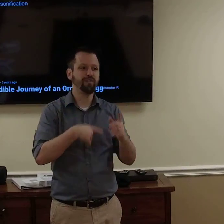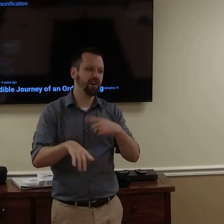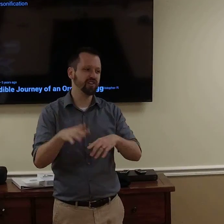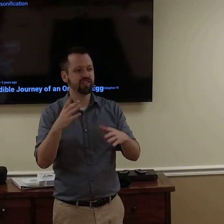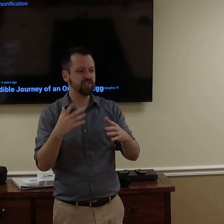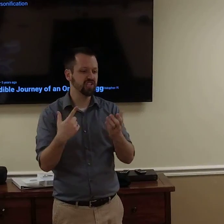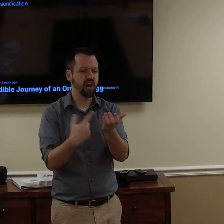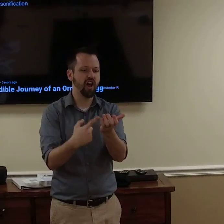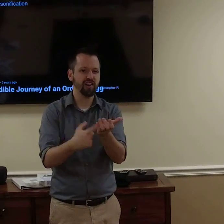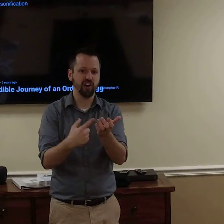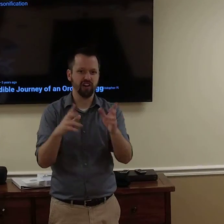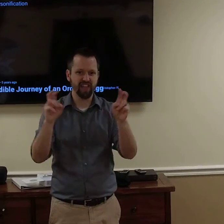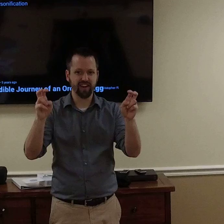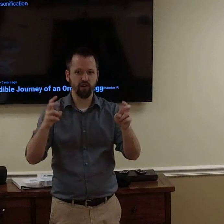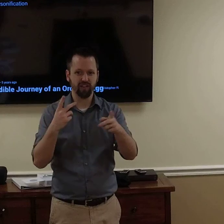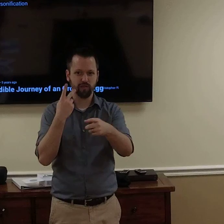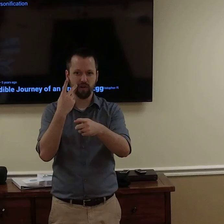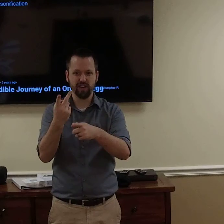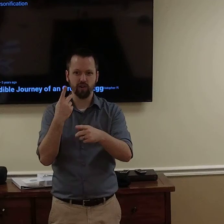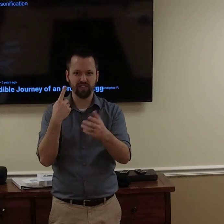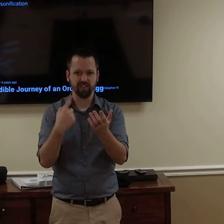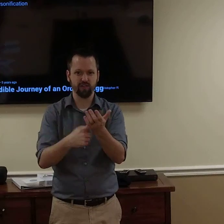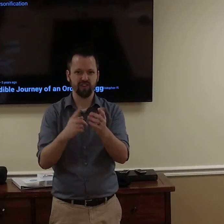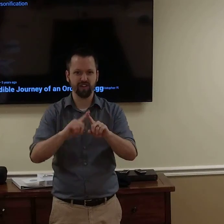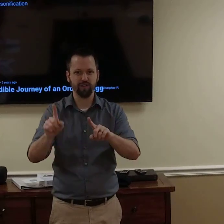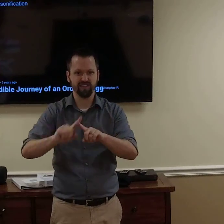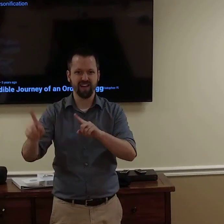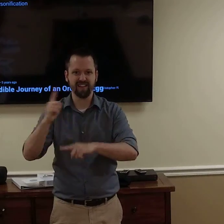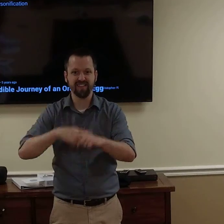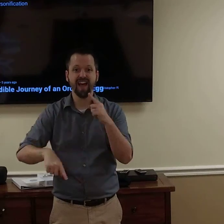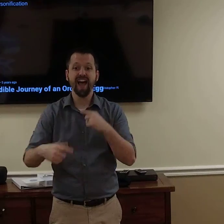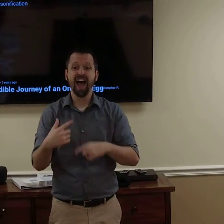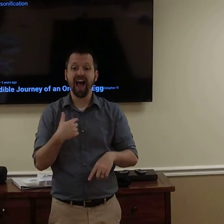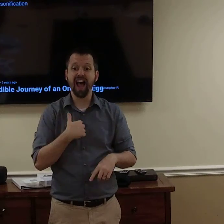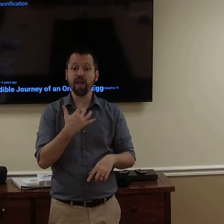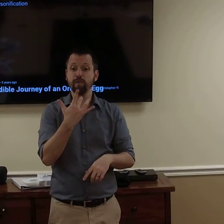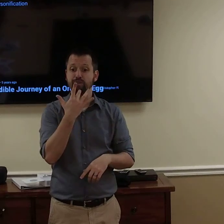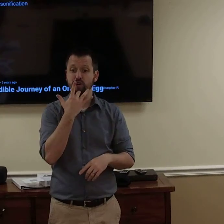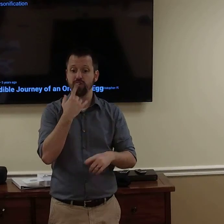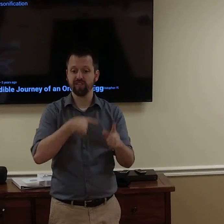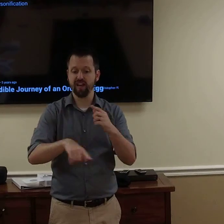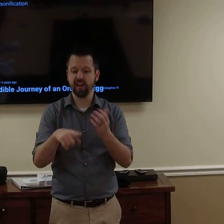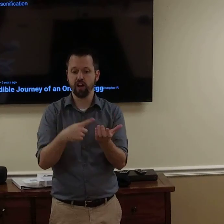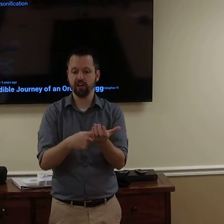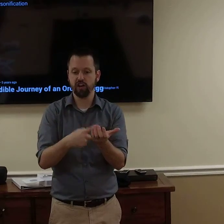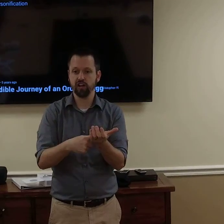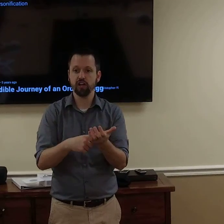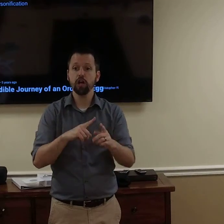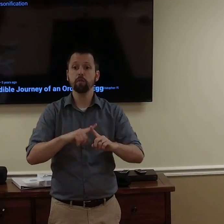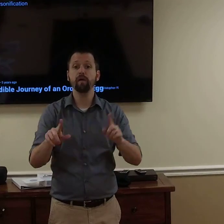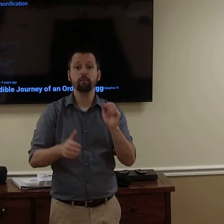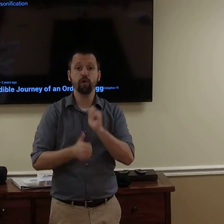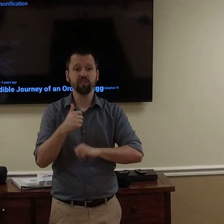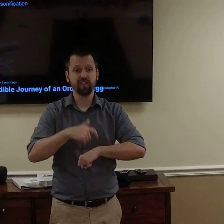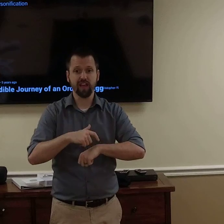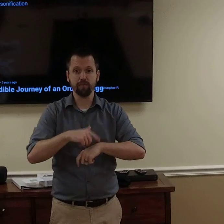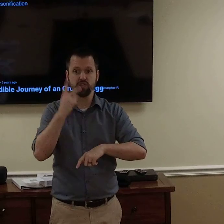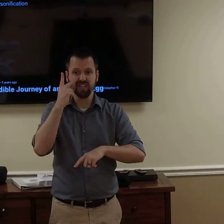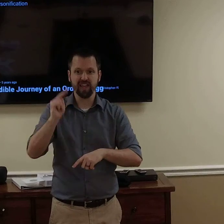prefer just on hot dog on that note because you probably noticed us using different signs. I prefer the sign hot dog, but most of the time you see that up